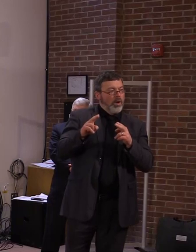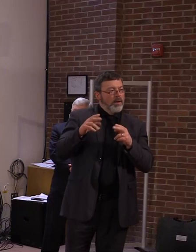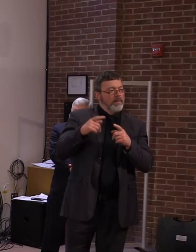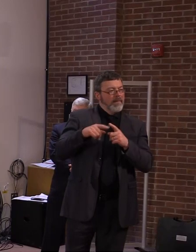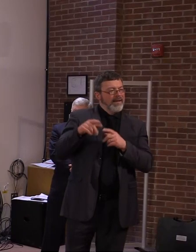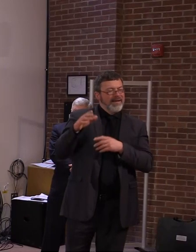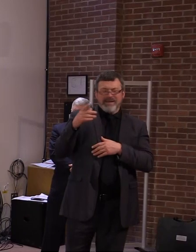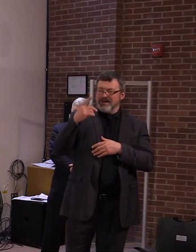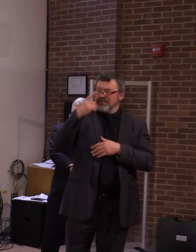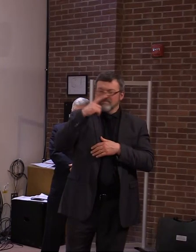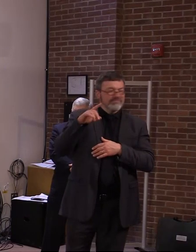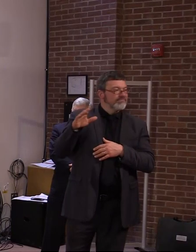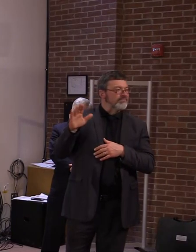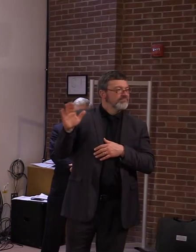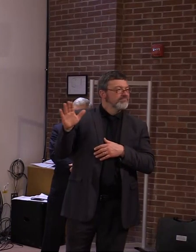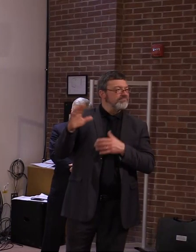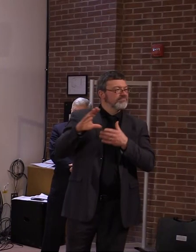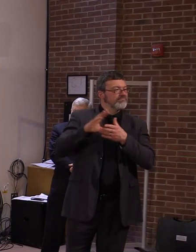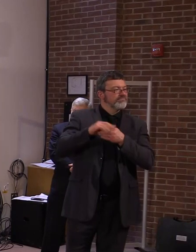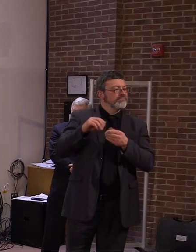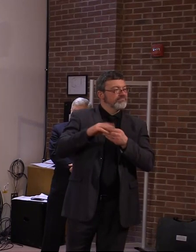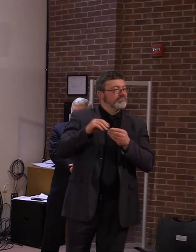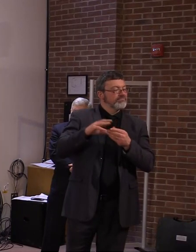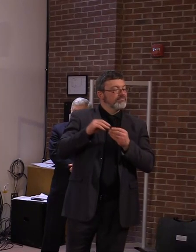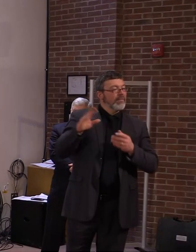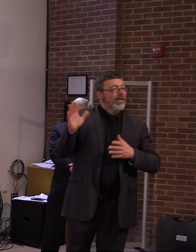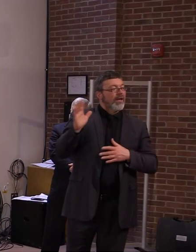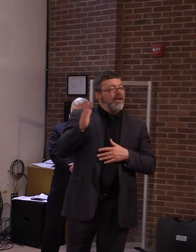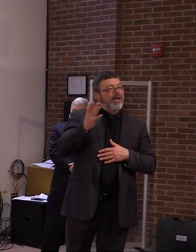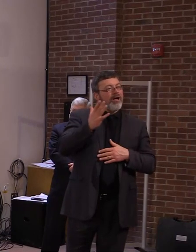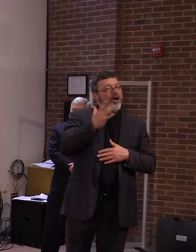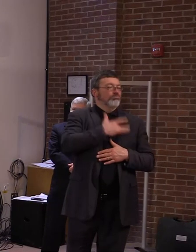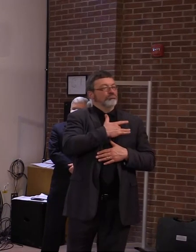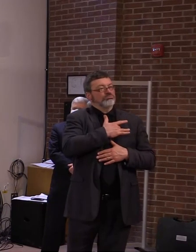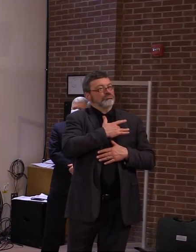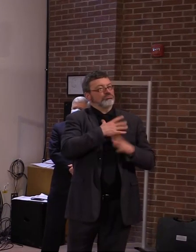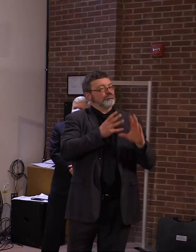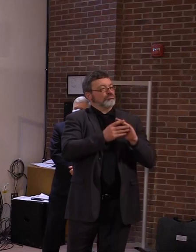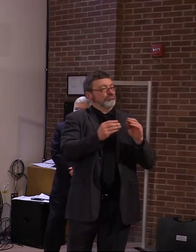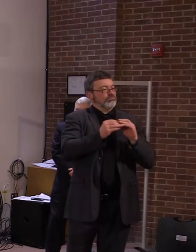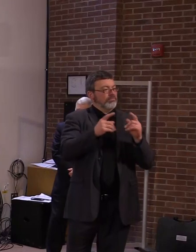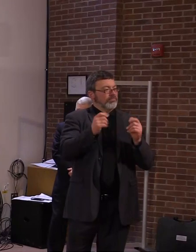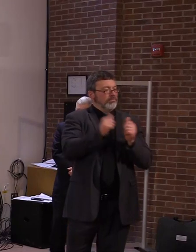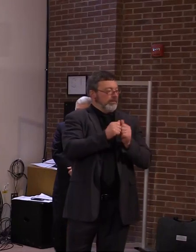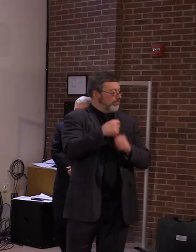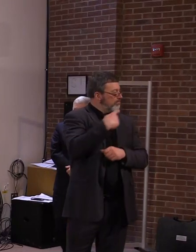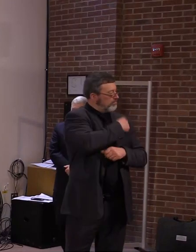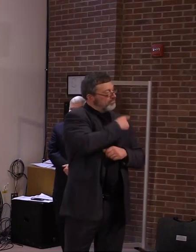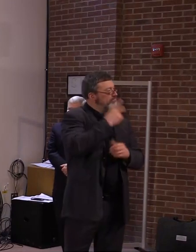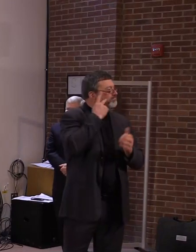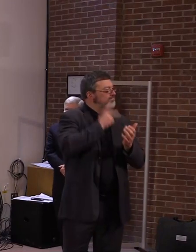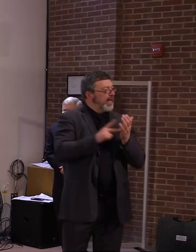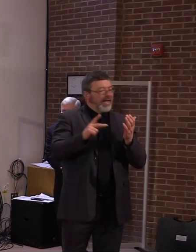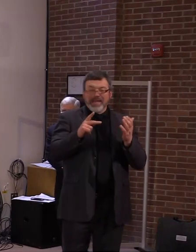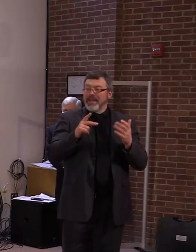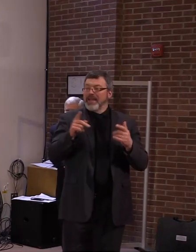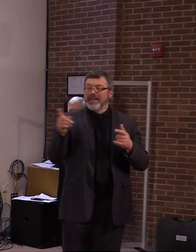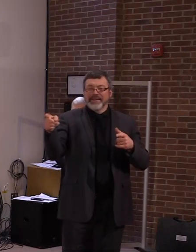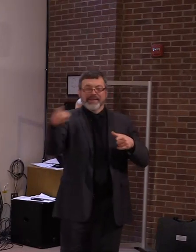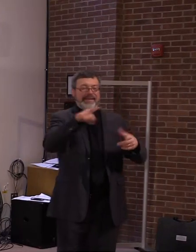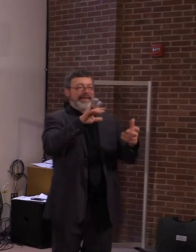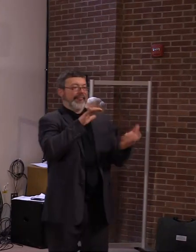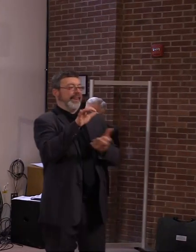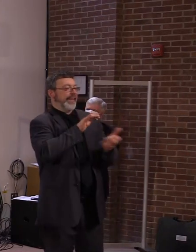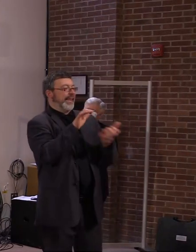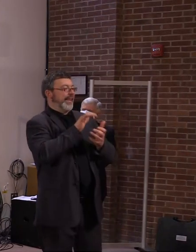a favorite anecdote of Secretary Smith and you working together over this period of time? And that's my only